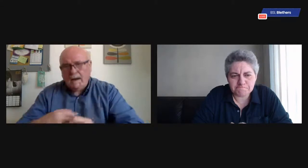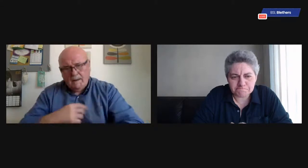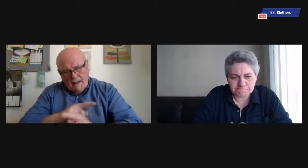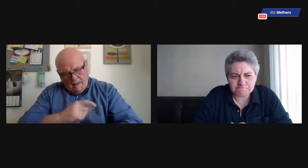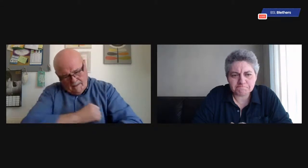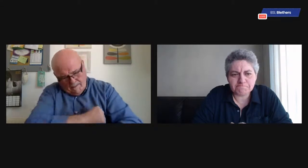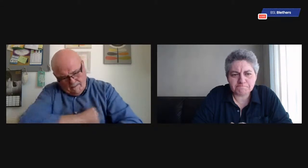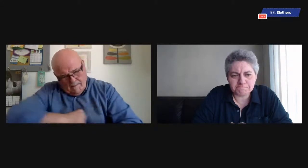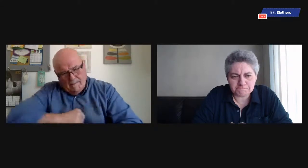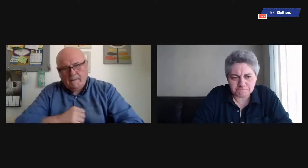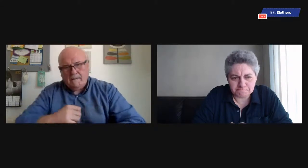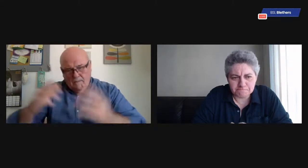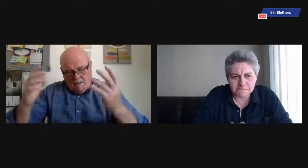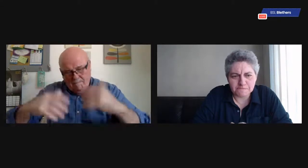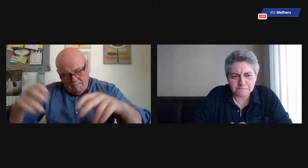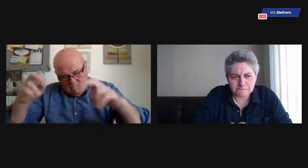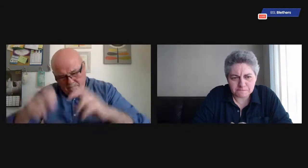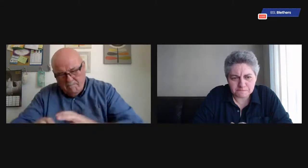the confusion.